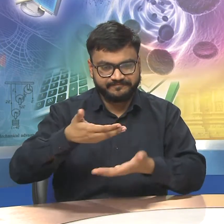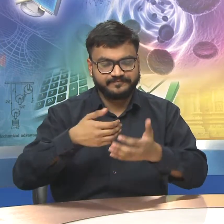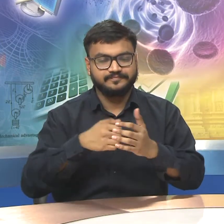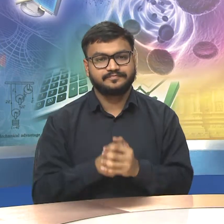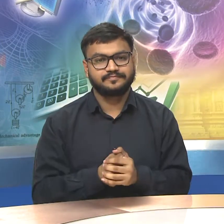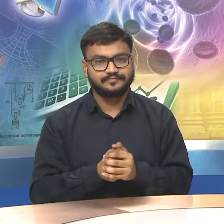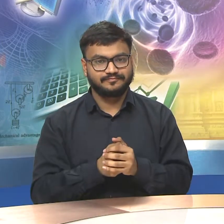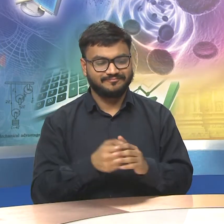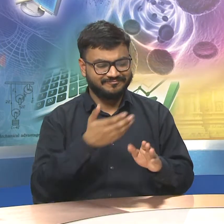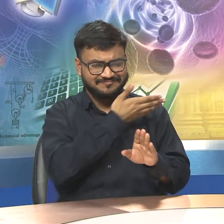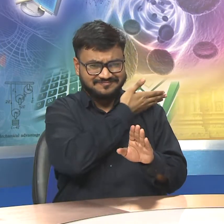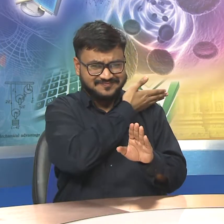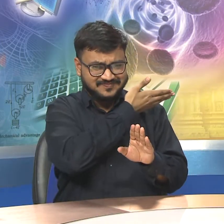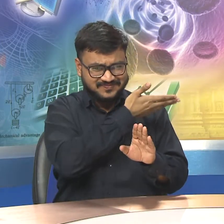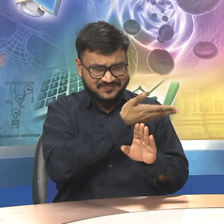Welcome back.